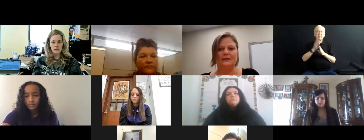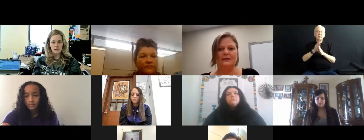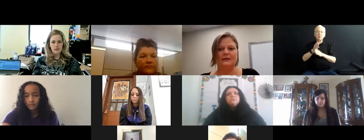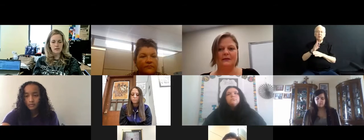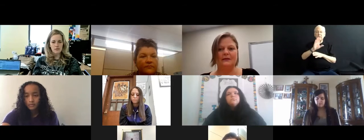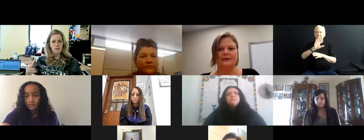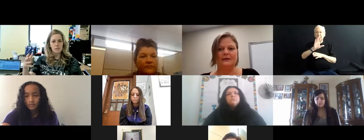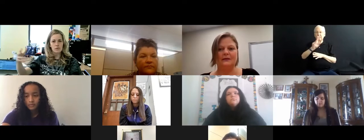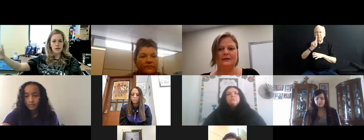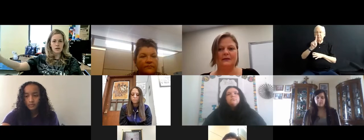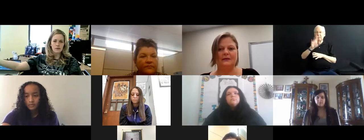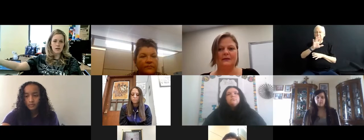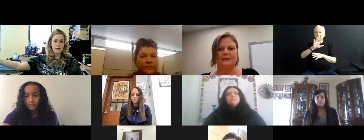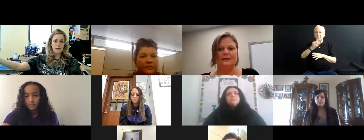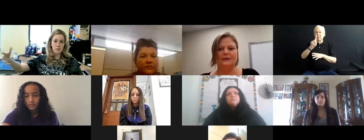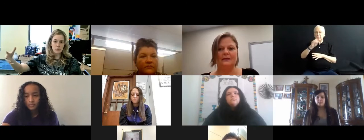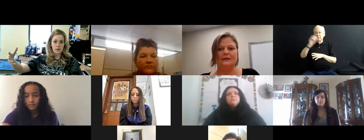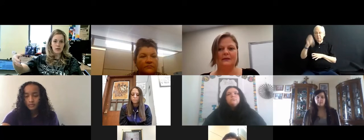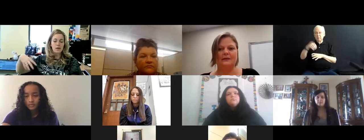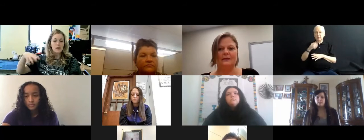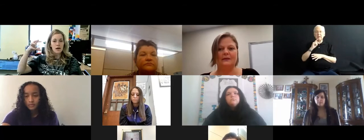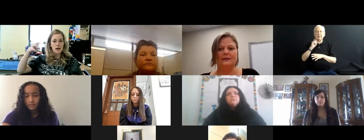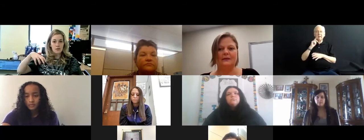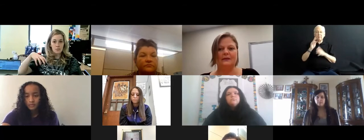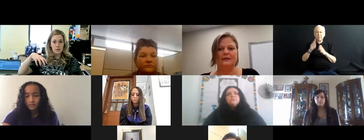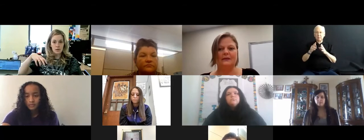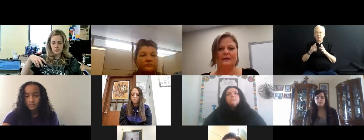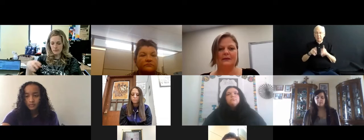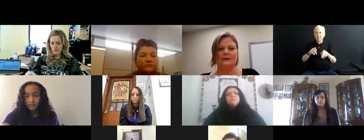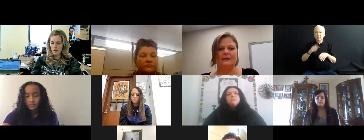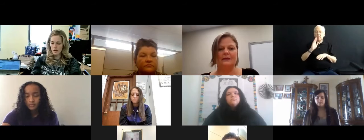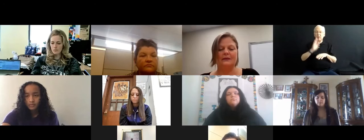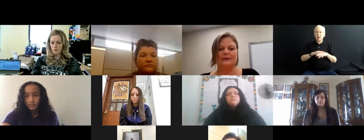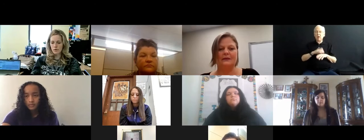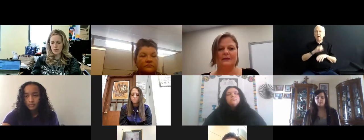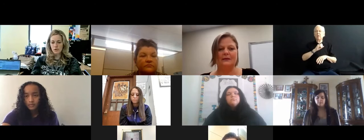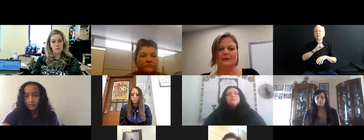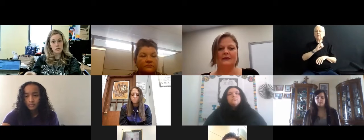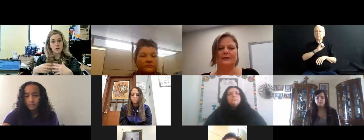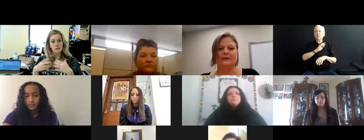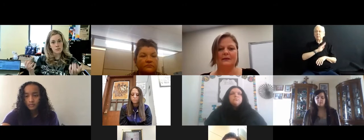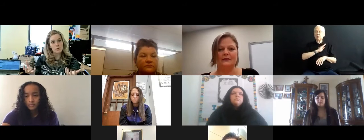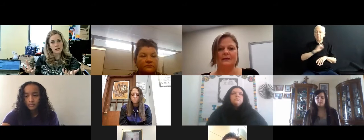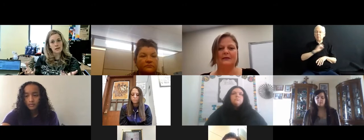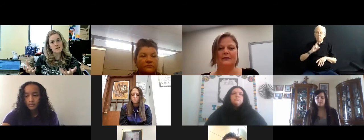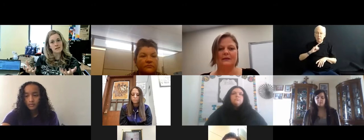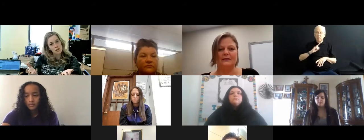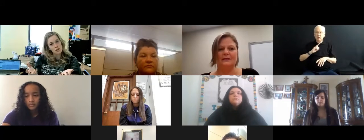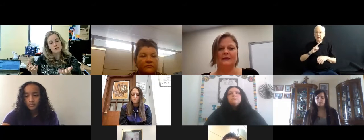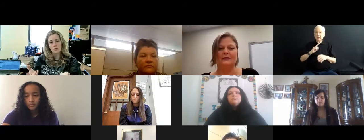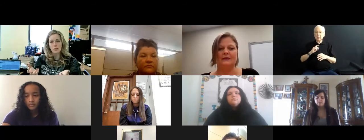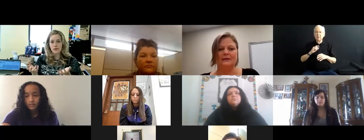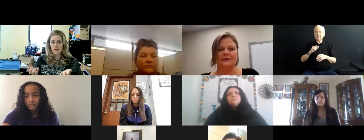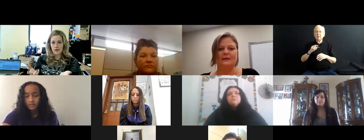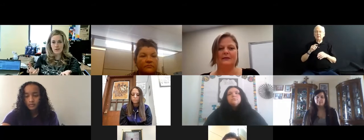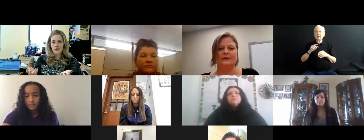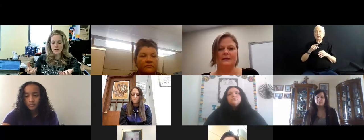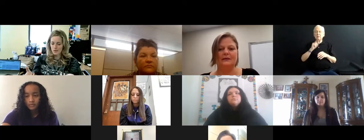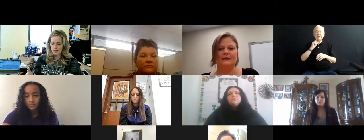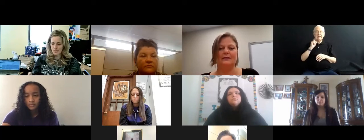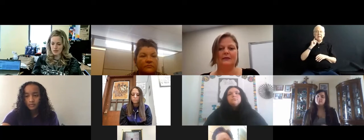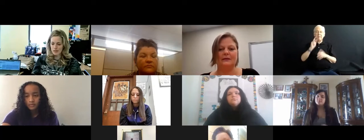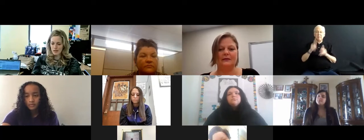51%, at least 51% of deaf people on the board. So it would actually be deaf people making decisions for the